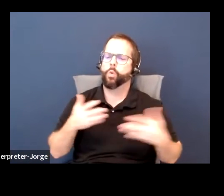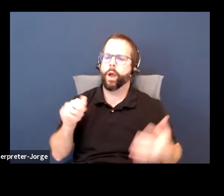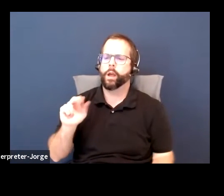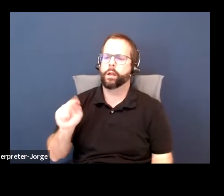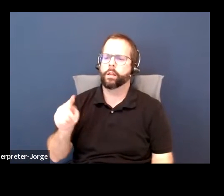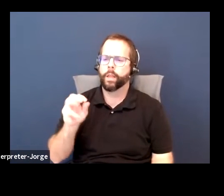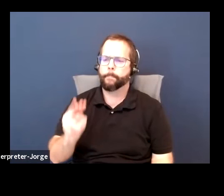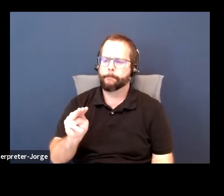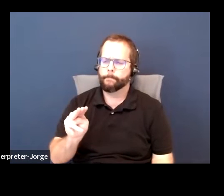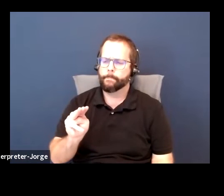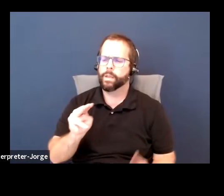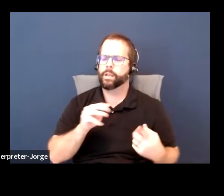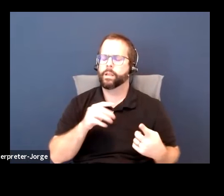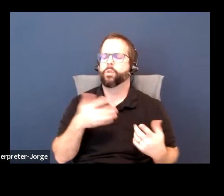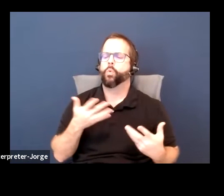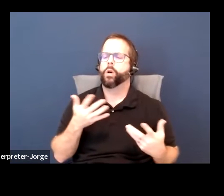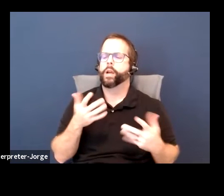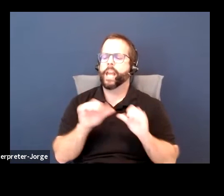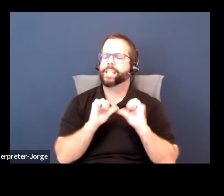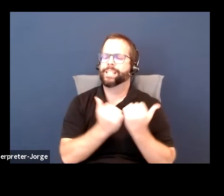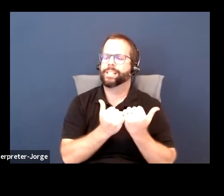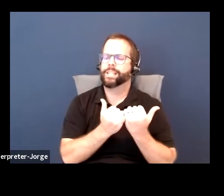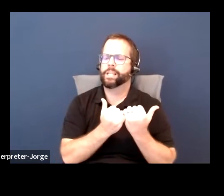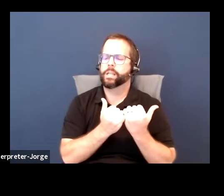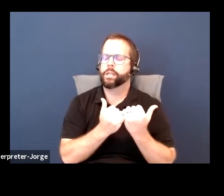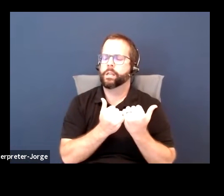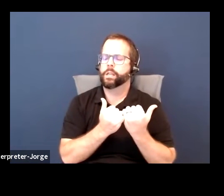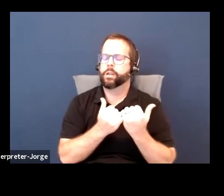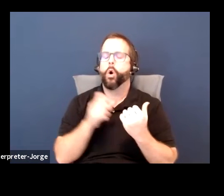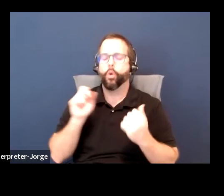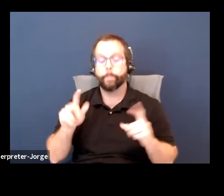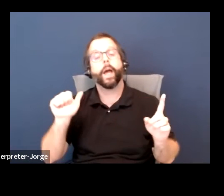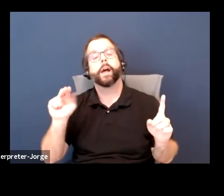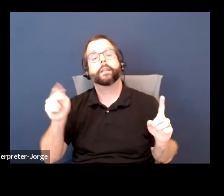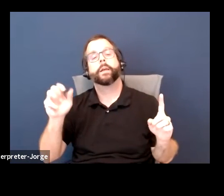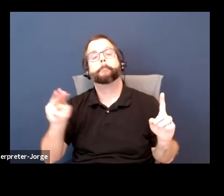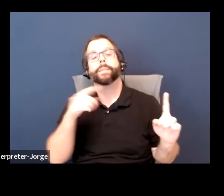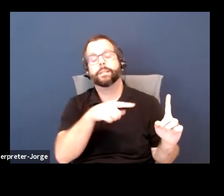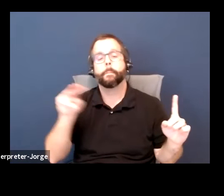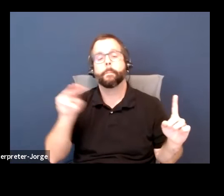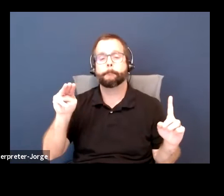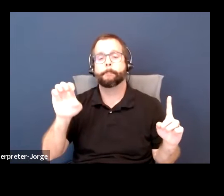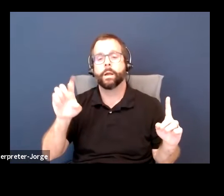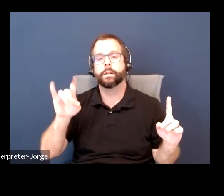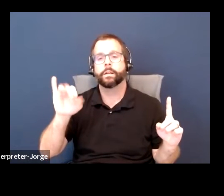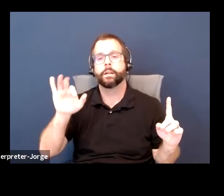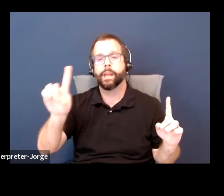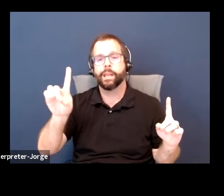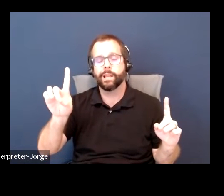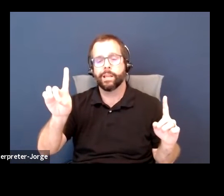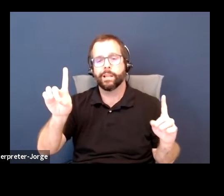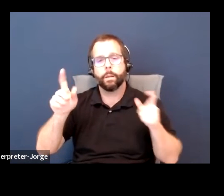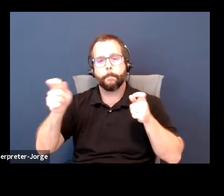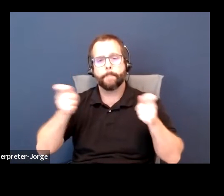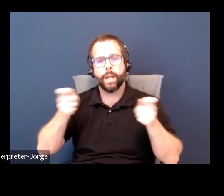Mr. Hughes is speaking from? So Anthem is a Medicaid managed care organization, and they are in various, I'm